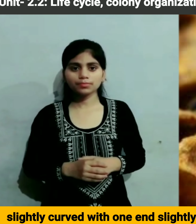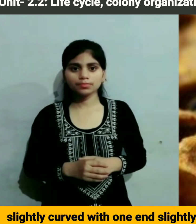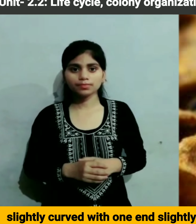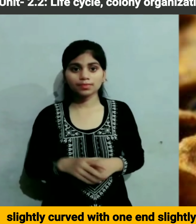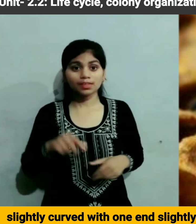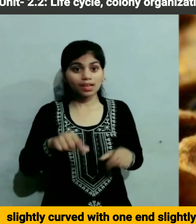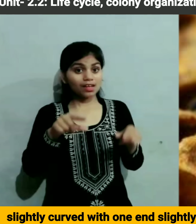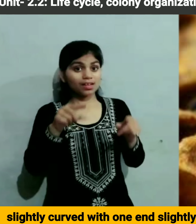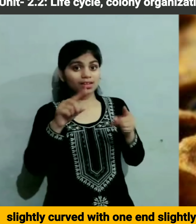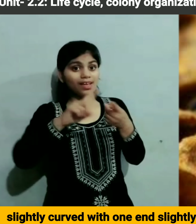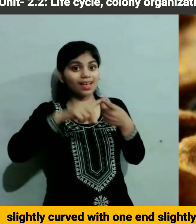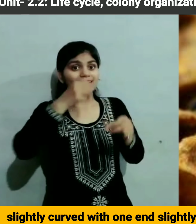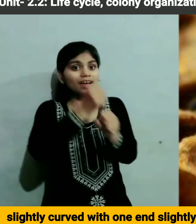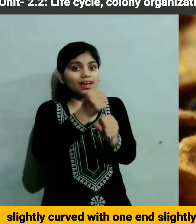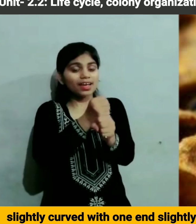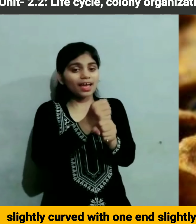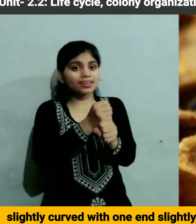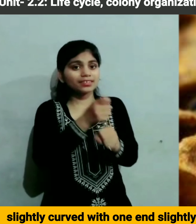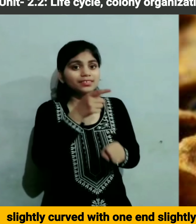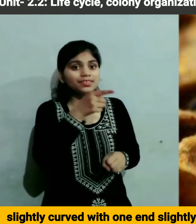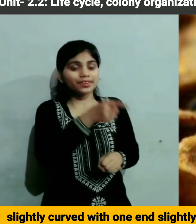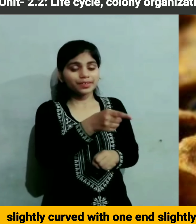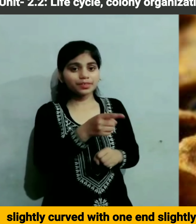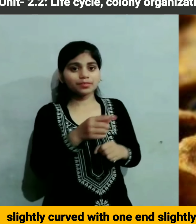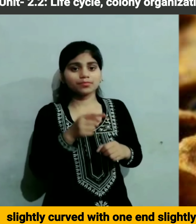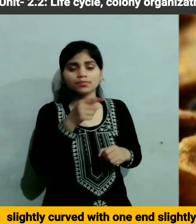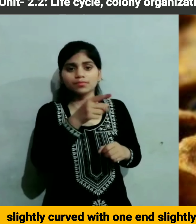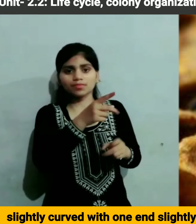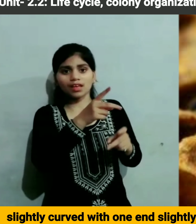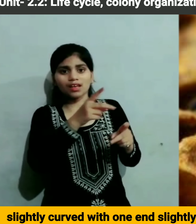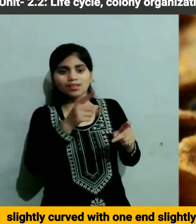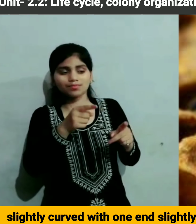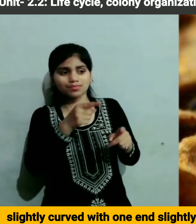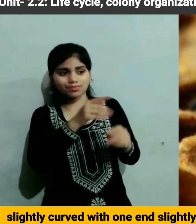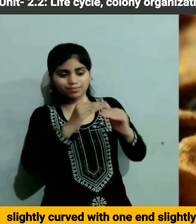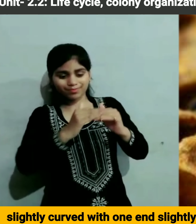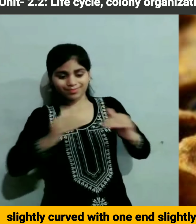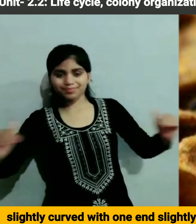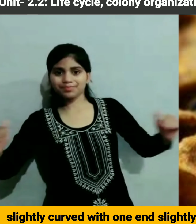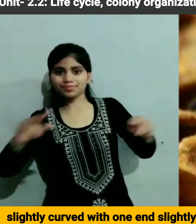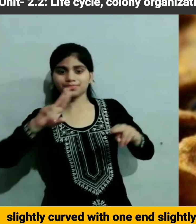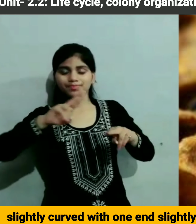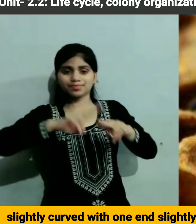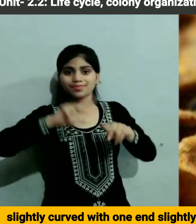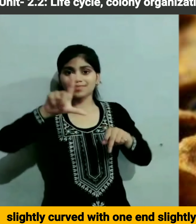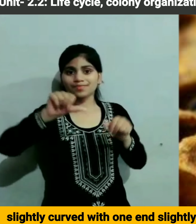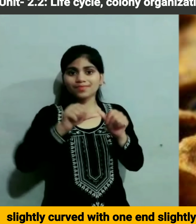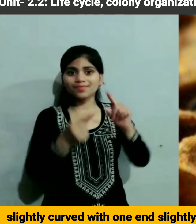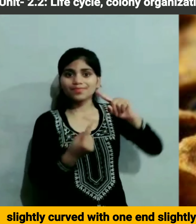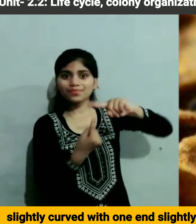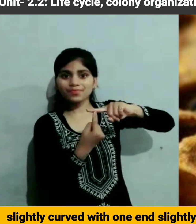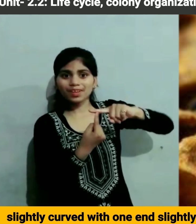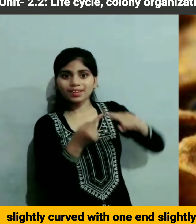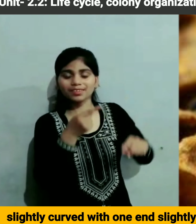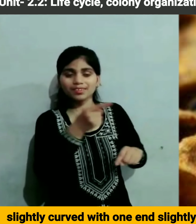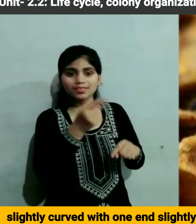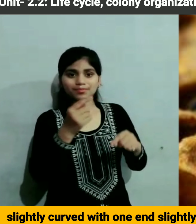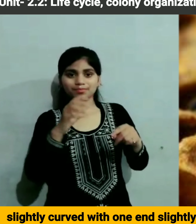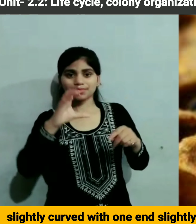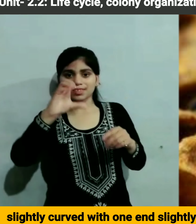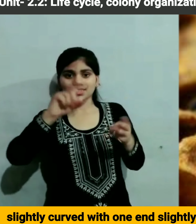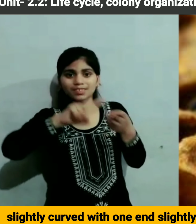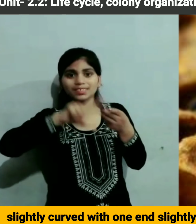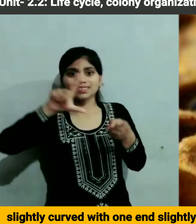The egg gradually incline to lay flat on the boom of the cell by